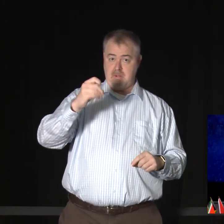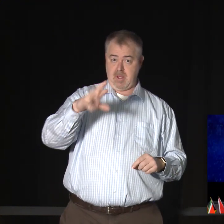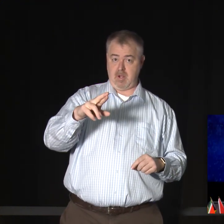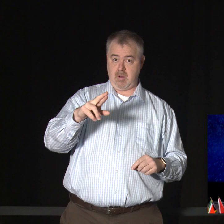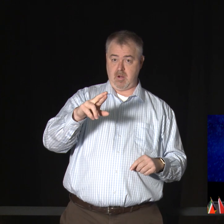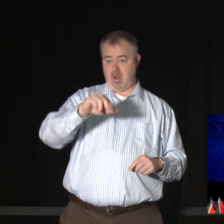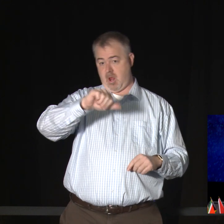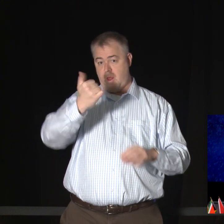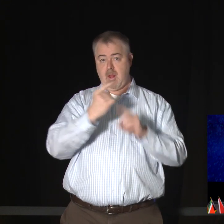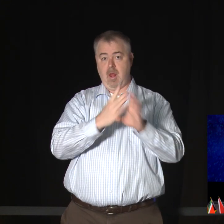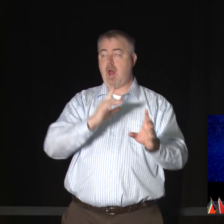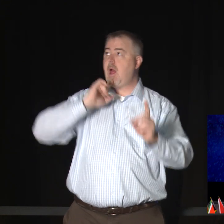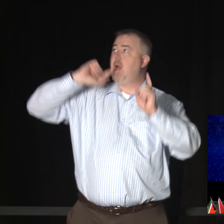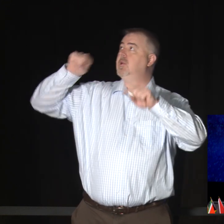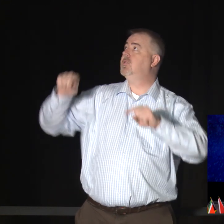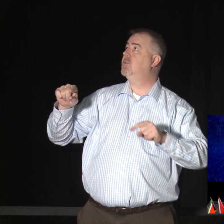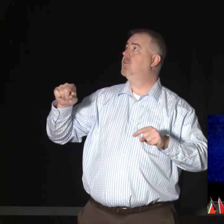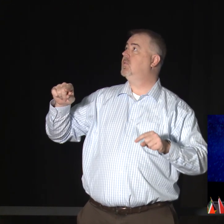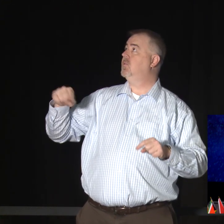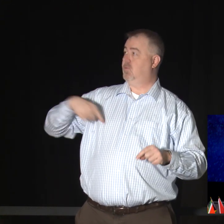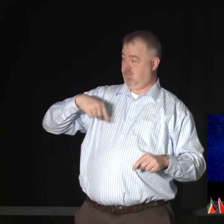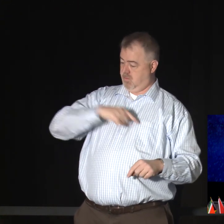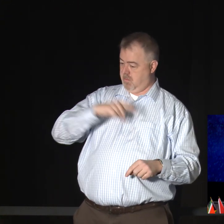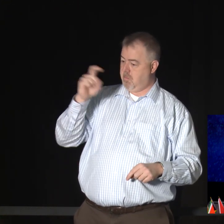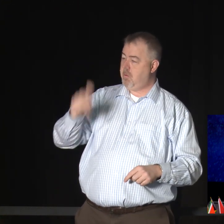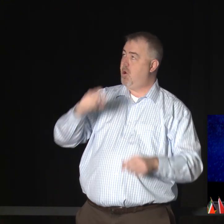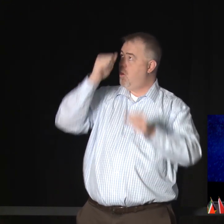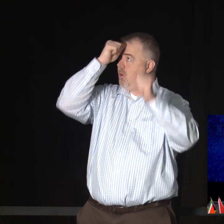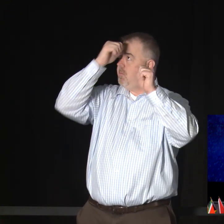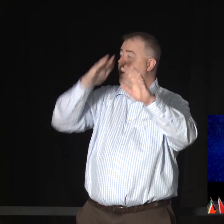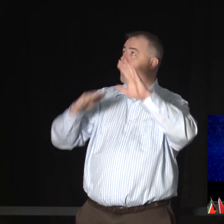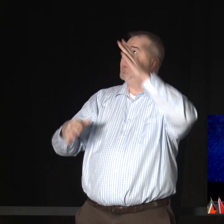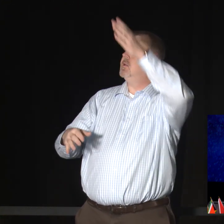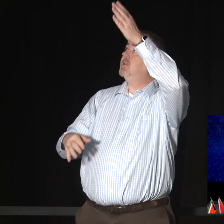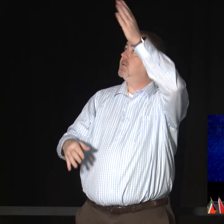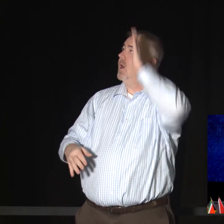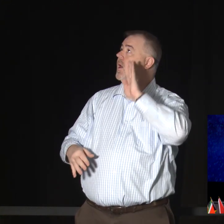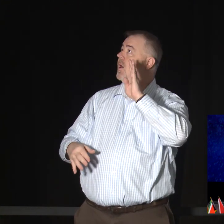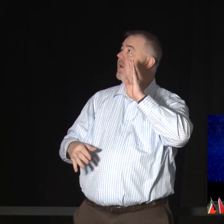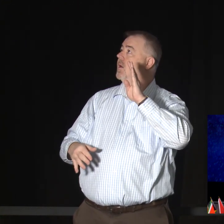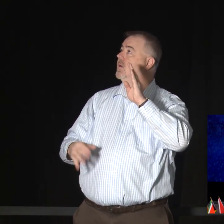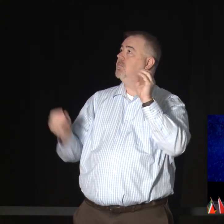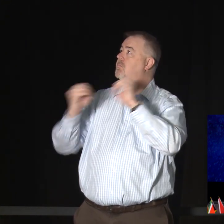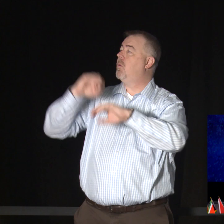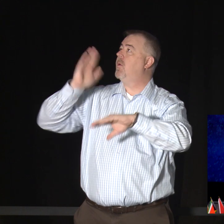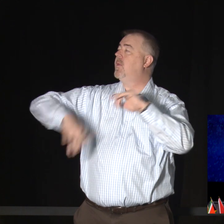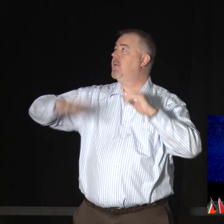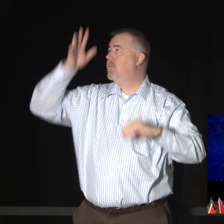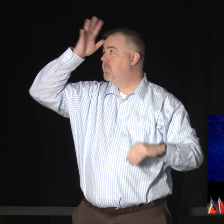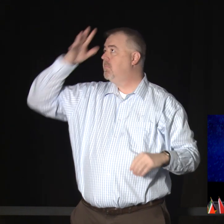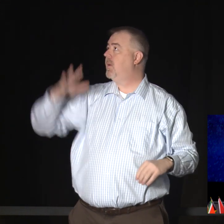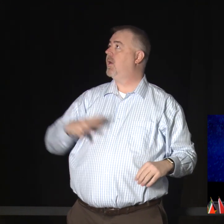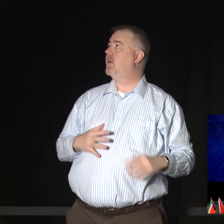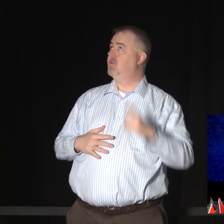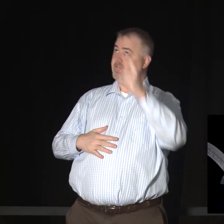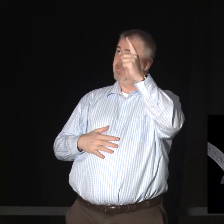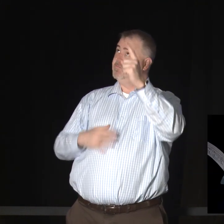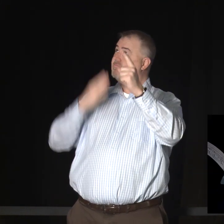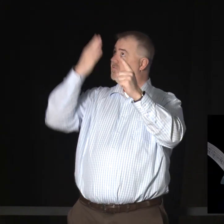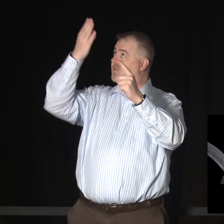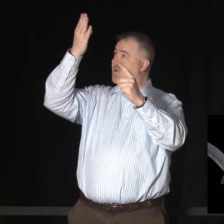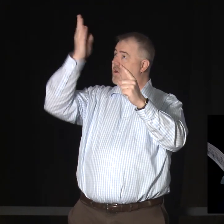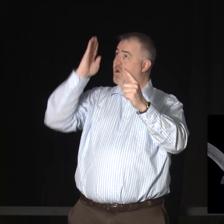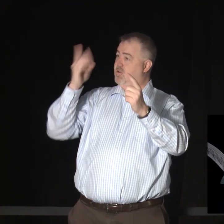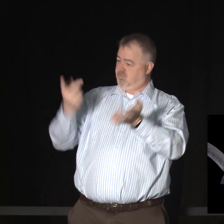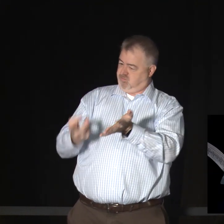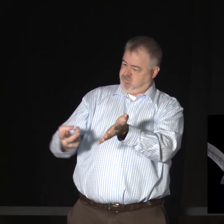apostles answered and said, we ought to obey God rather than men. The God of our fathers raised